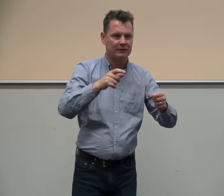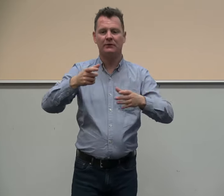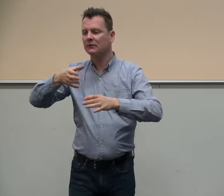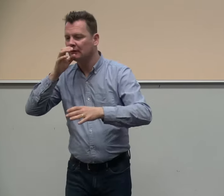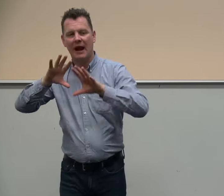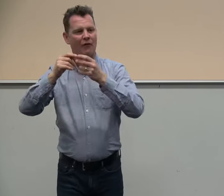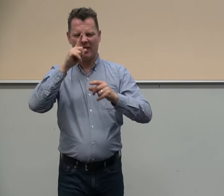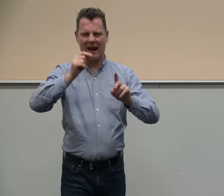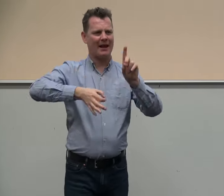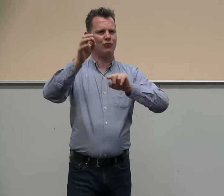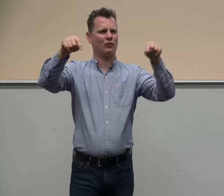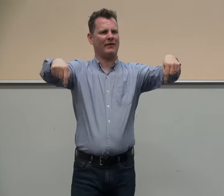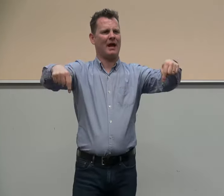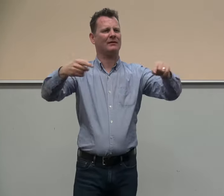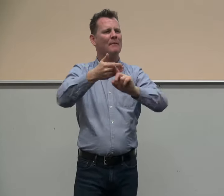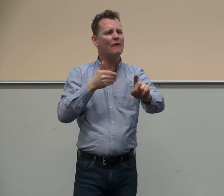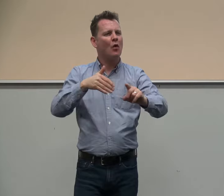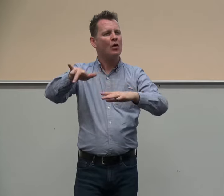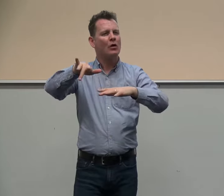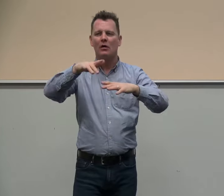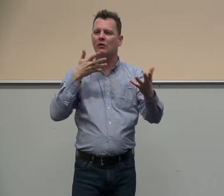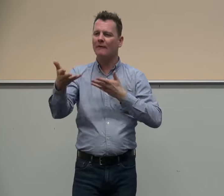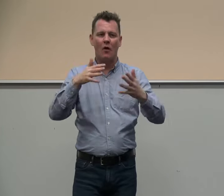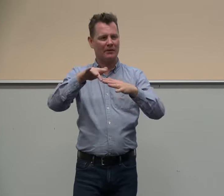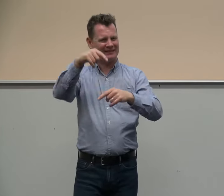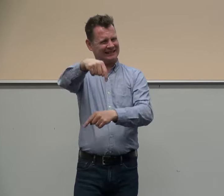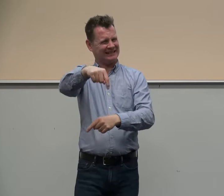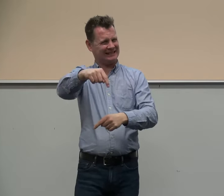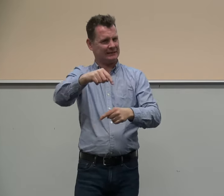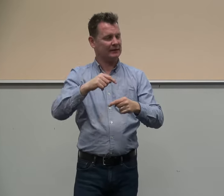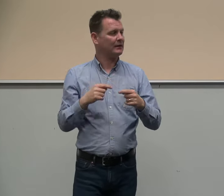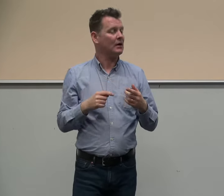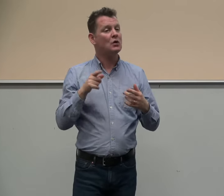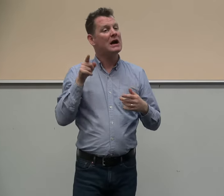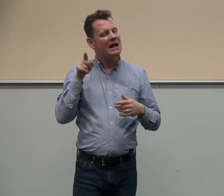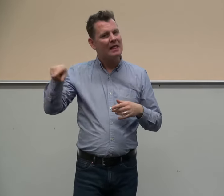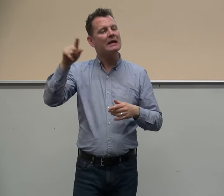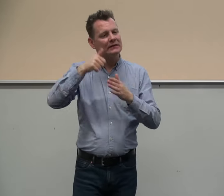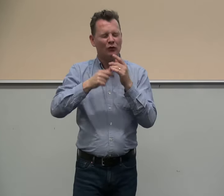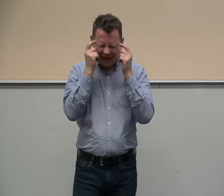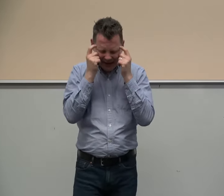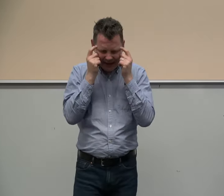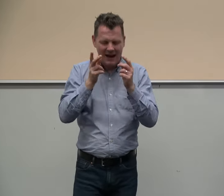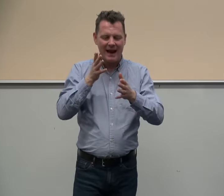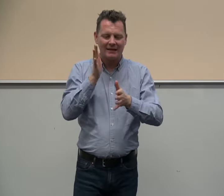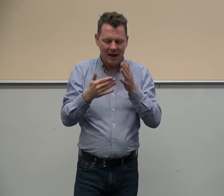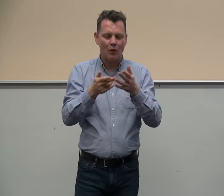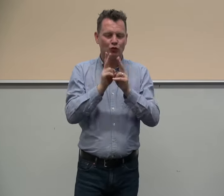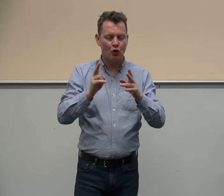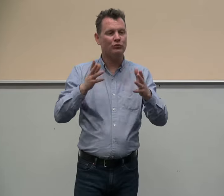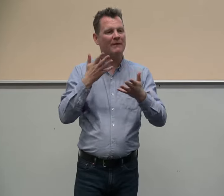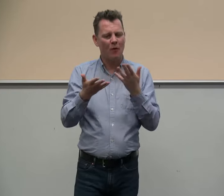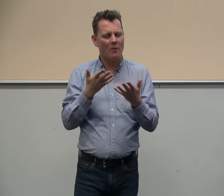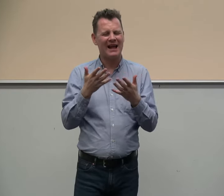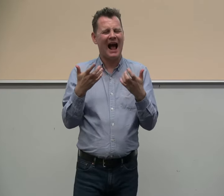with them, to think about how sign language interpreted performances can be set up better in Edinburgh. And that could